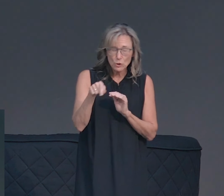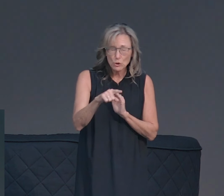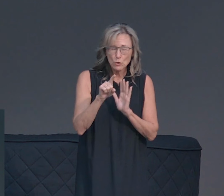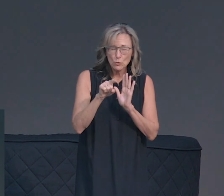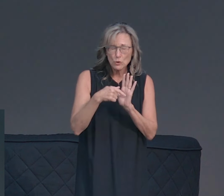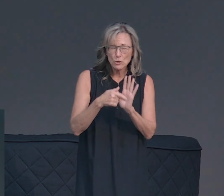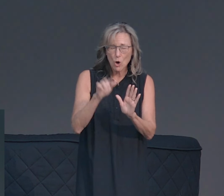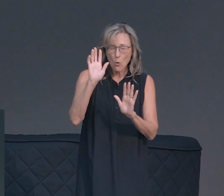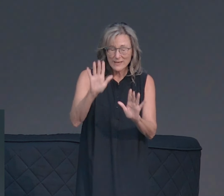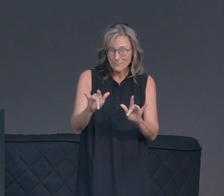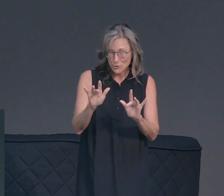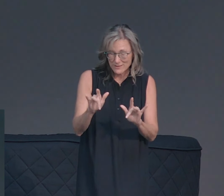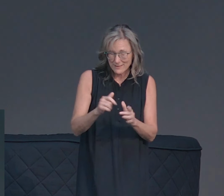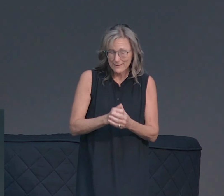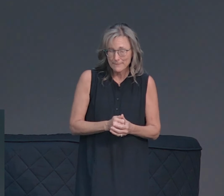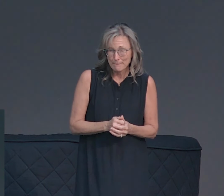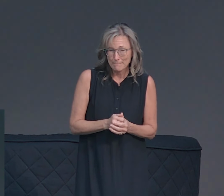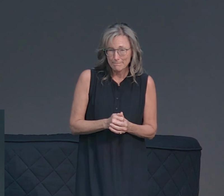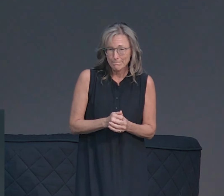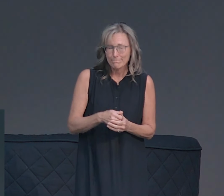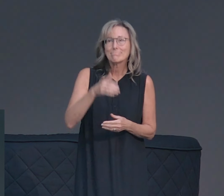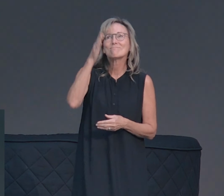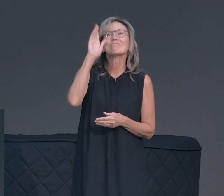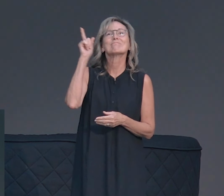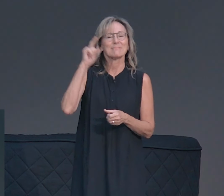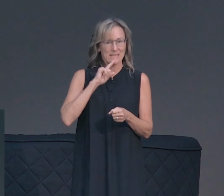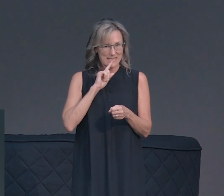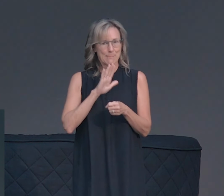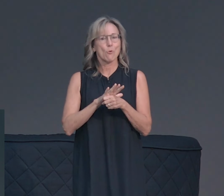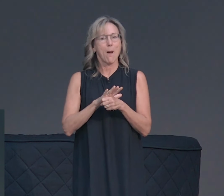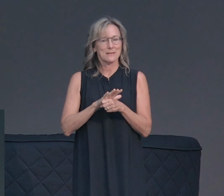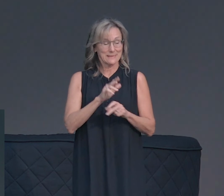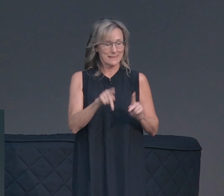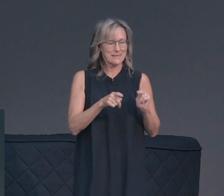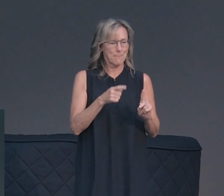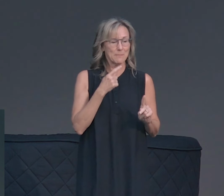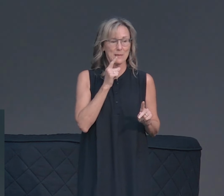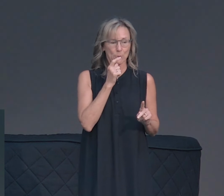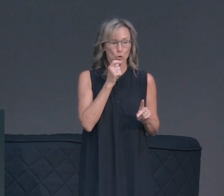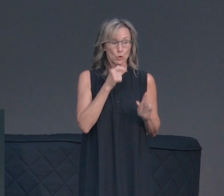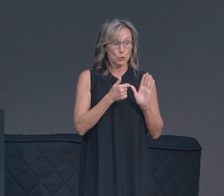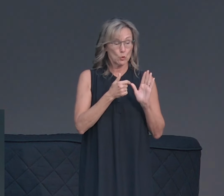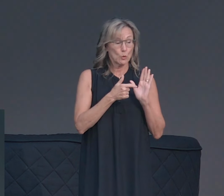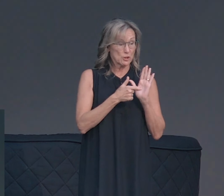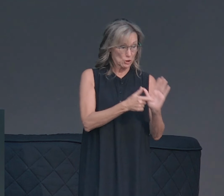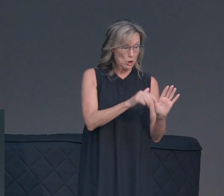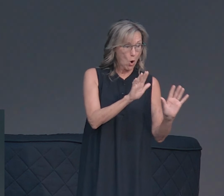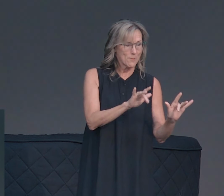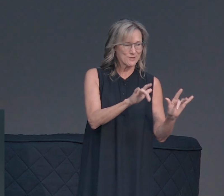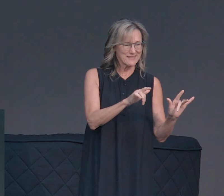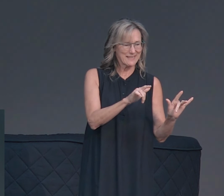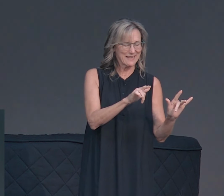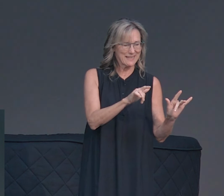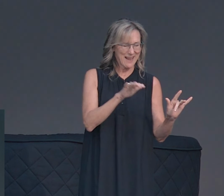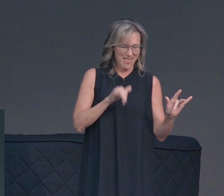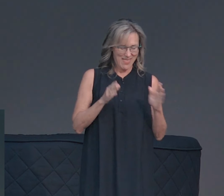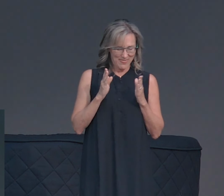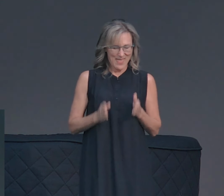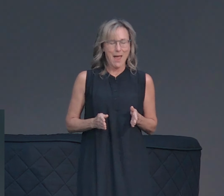God promises that those who are merciful will receive his mercy. I believe that includes the mercy of escaping God's